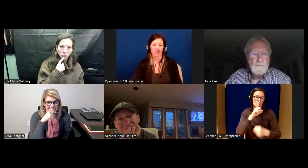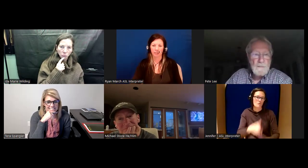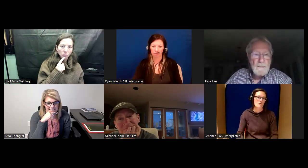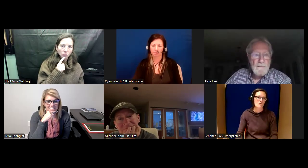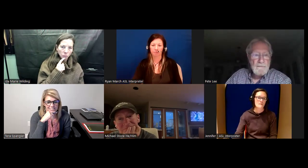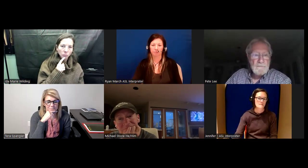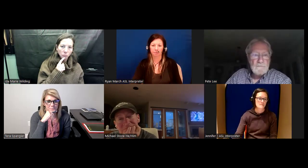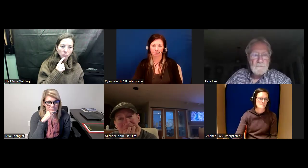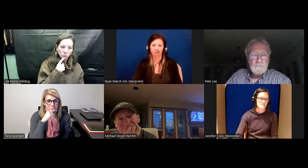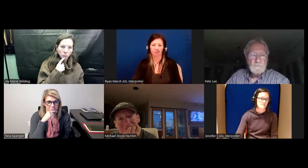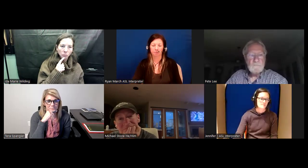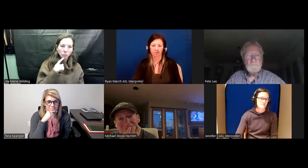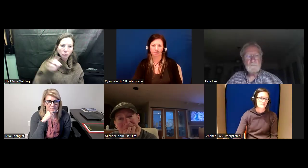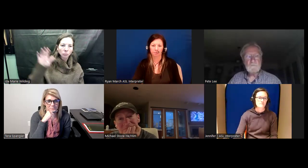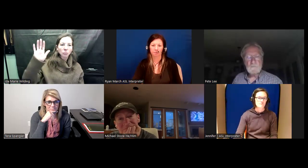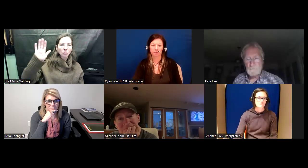Okay.